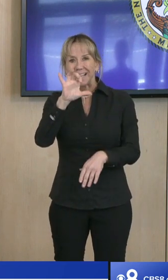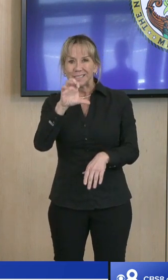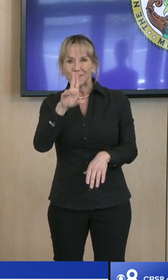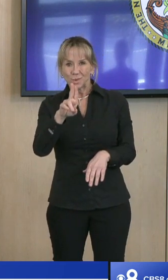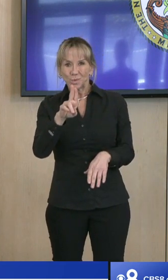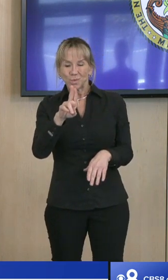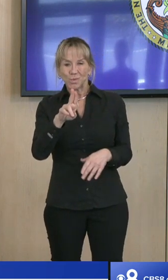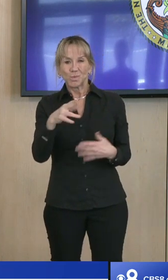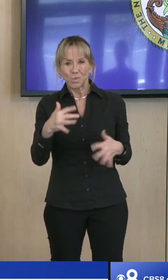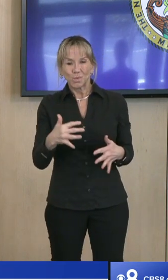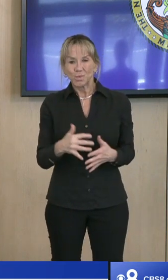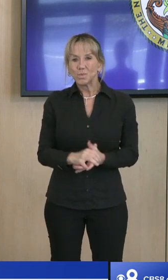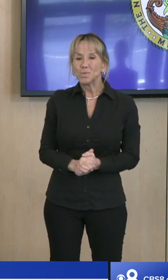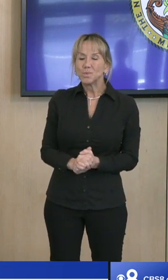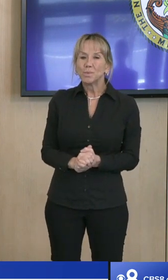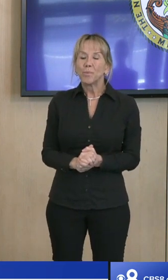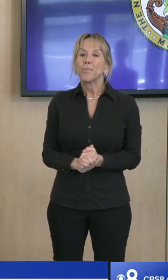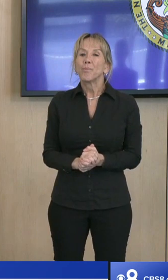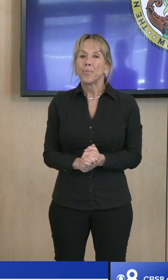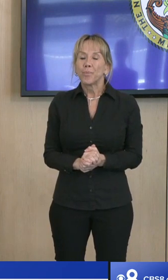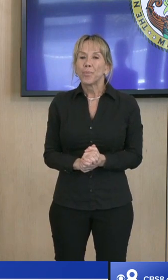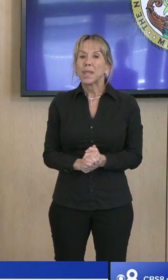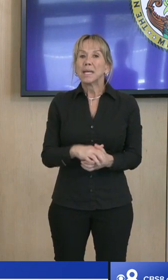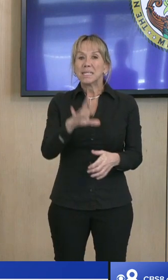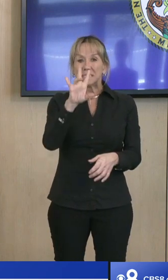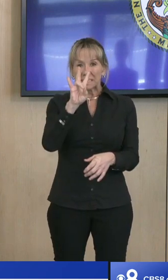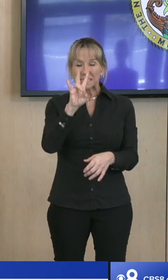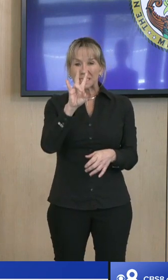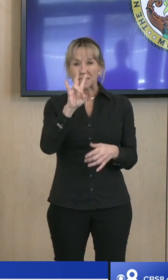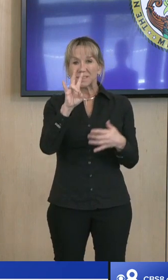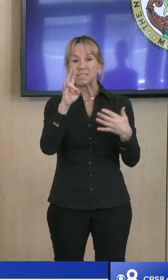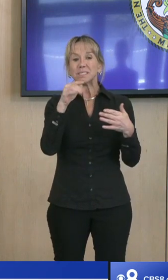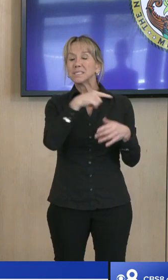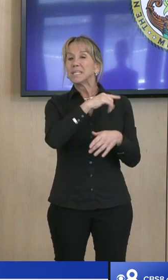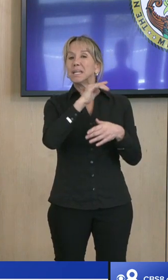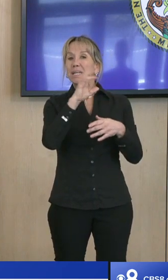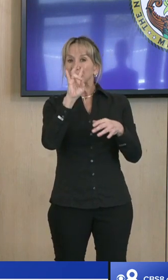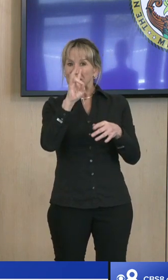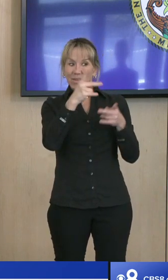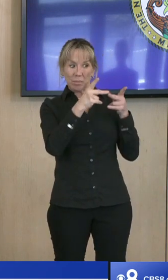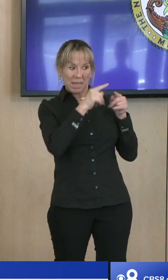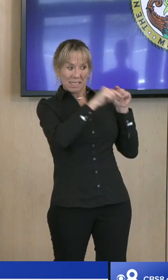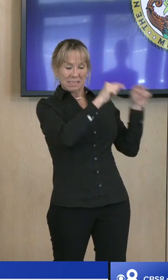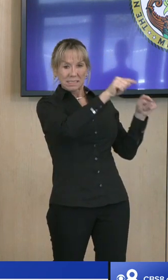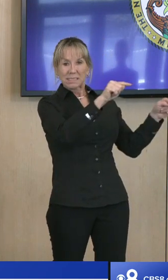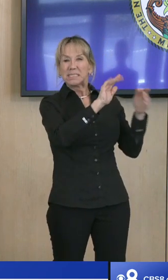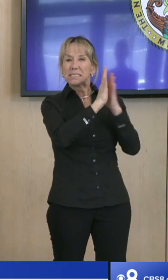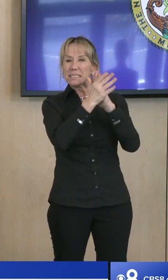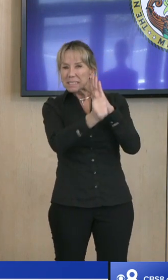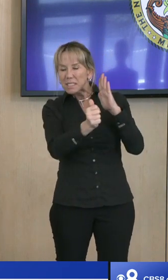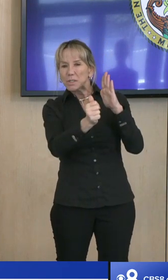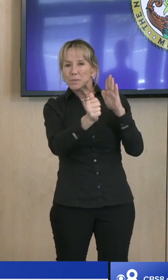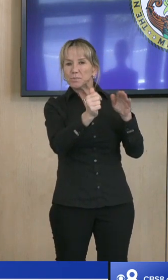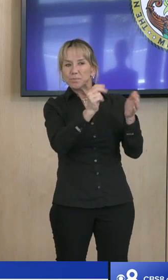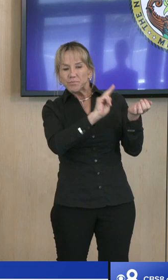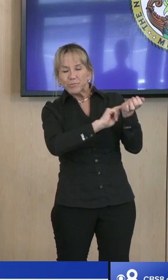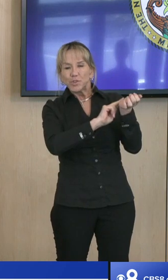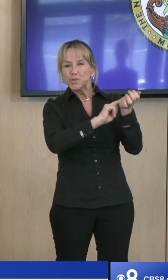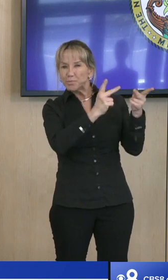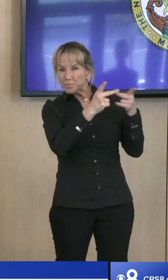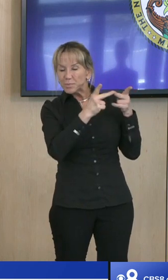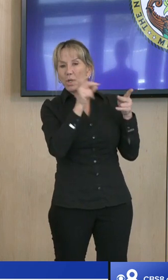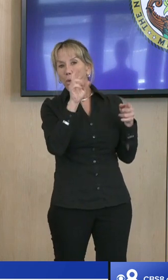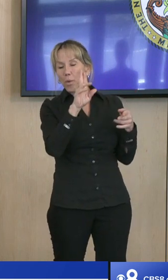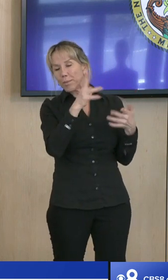7%. There are 7 confirmed skilled nursing facility or long-term care facility outbreaks in San Diego